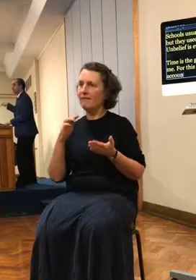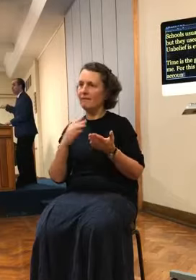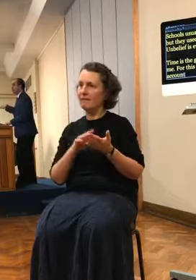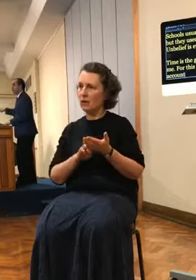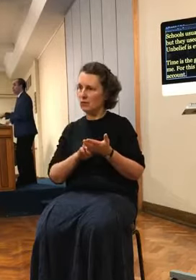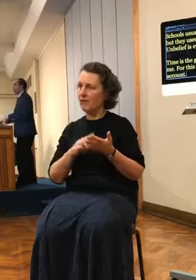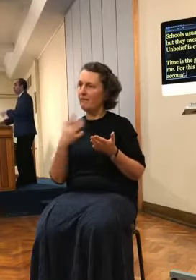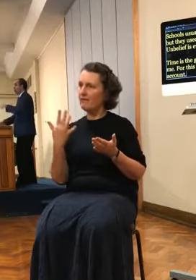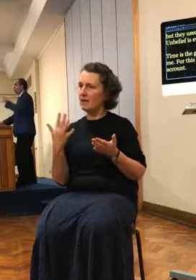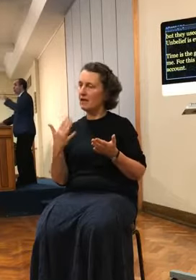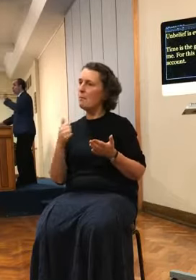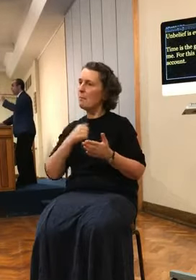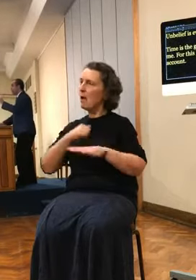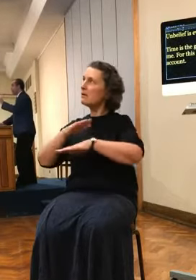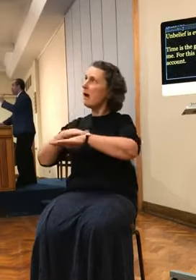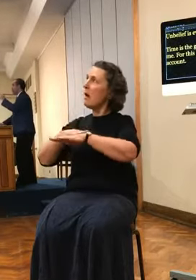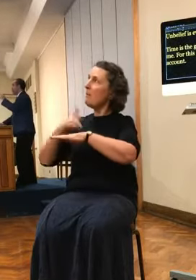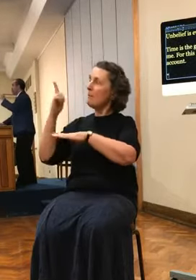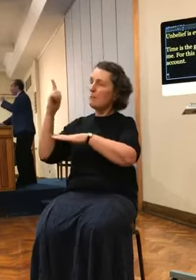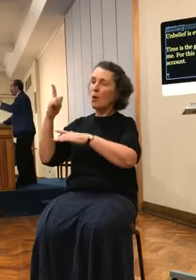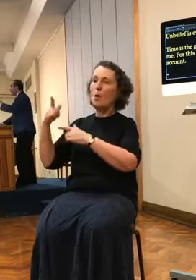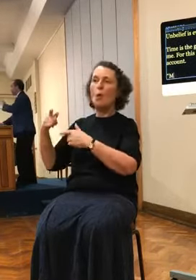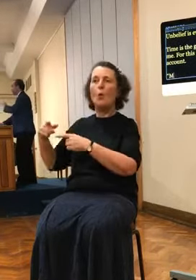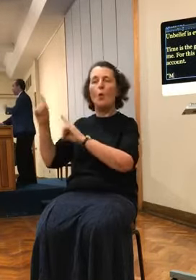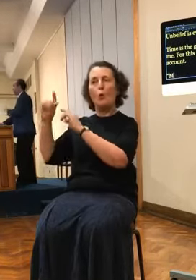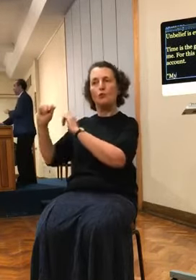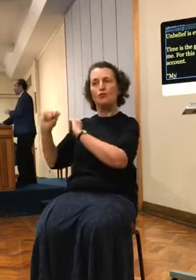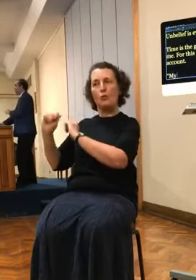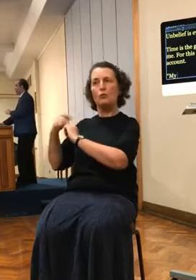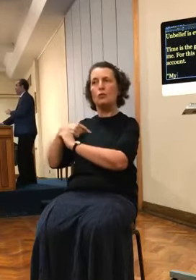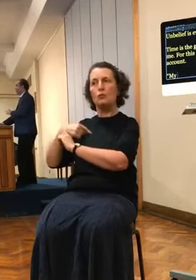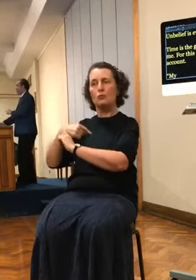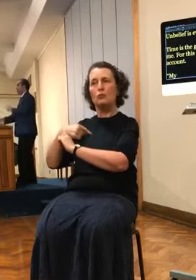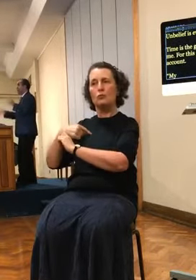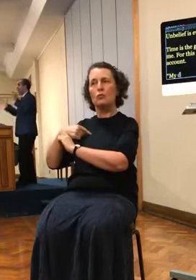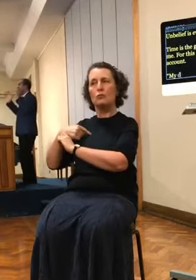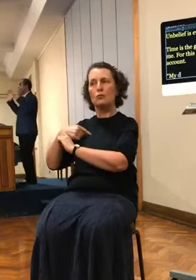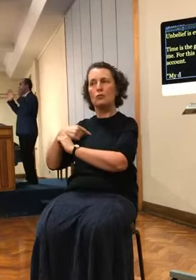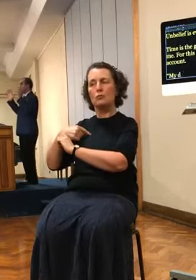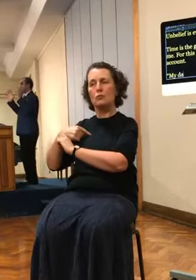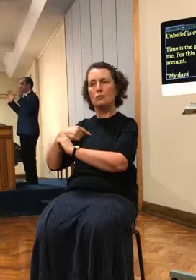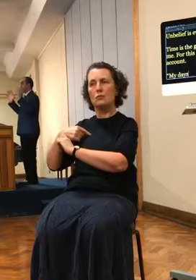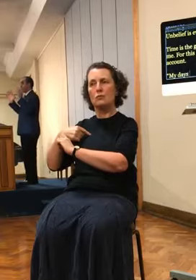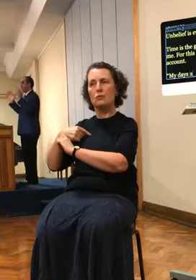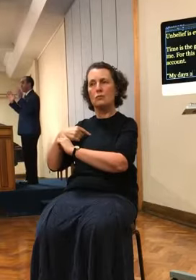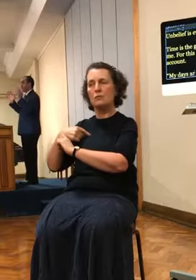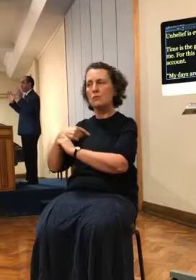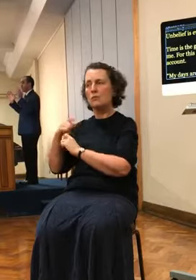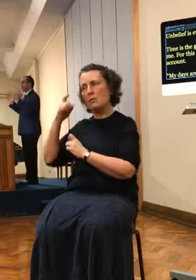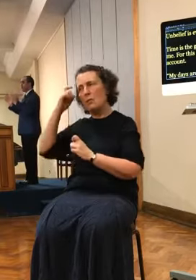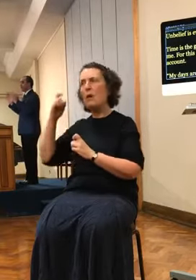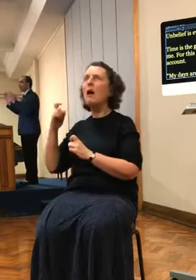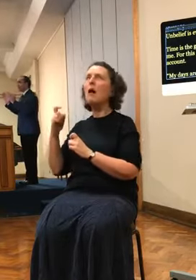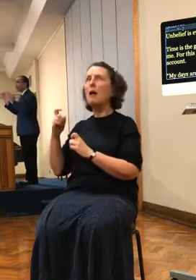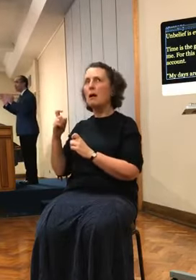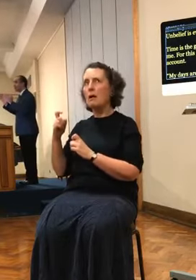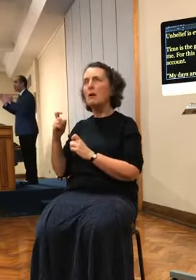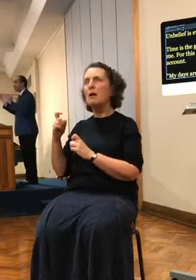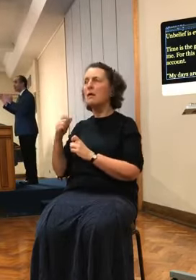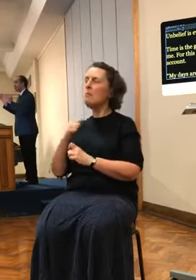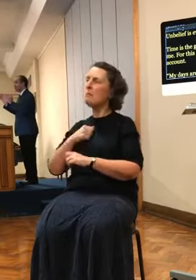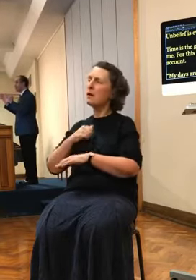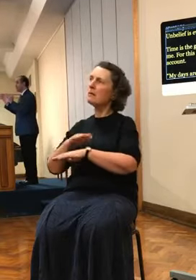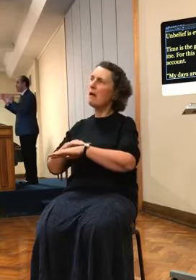in your hand. So your time is your life. Please think about it when you leave tonight. Time is